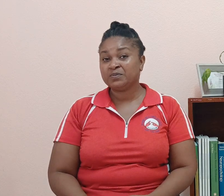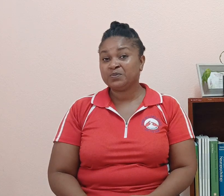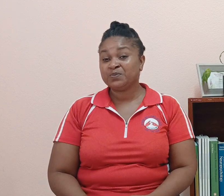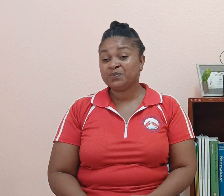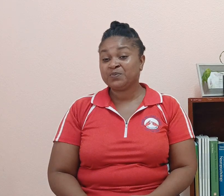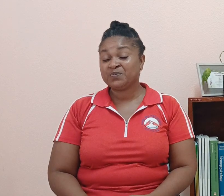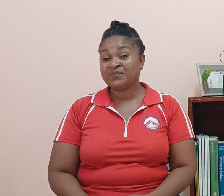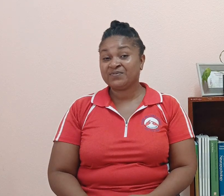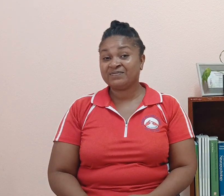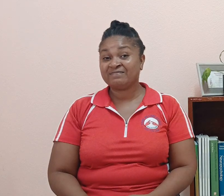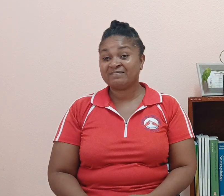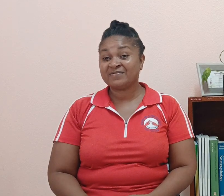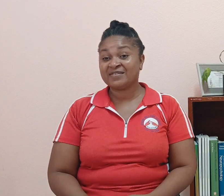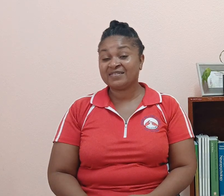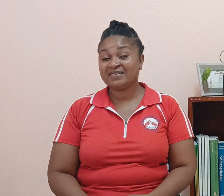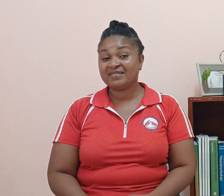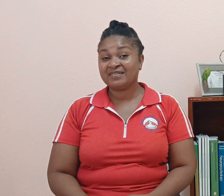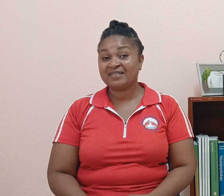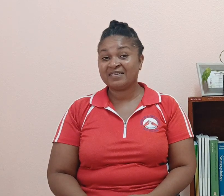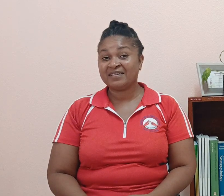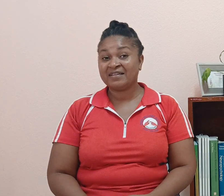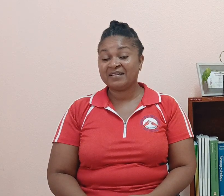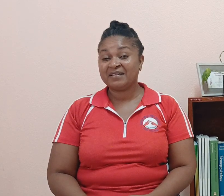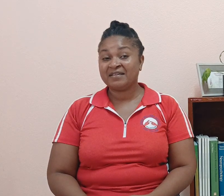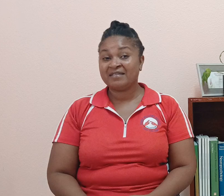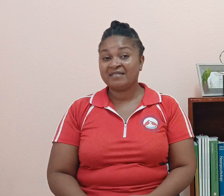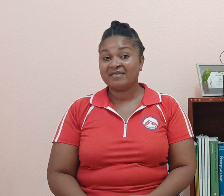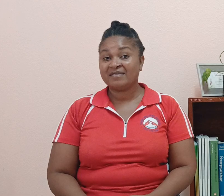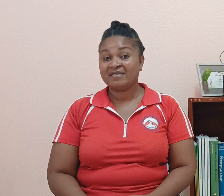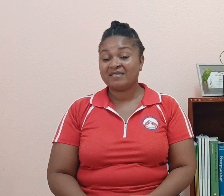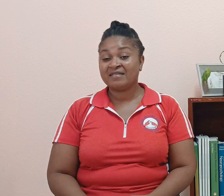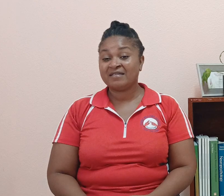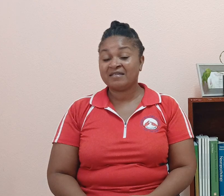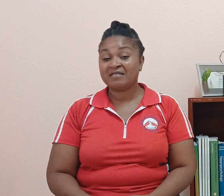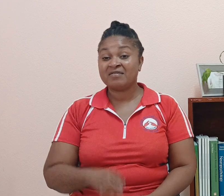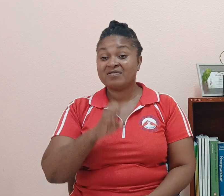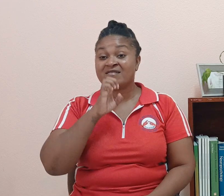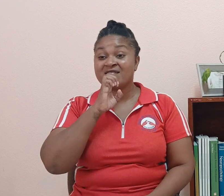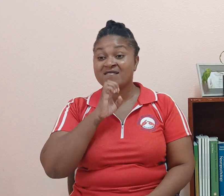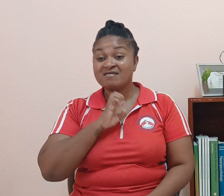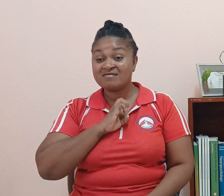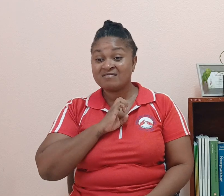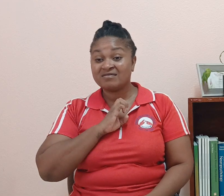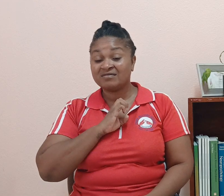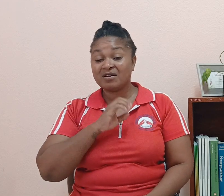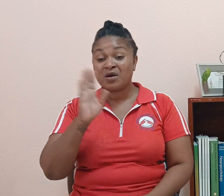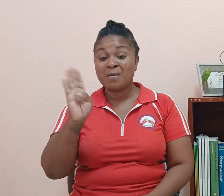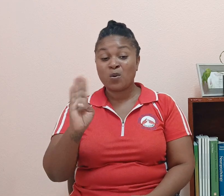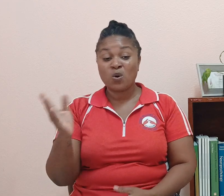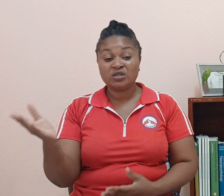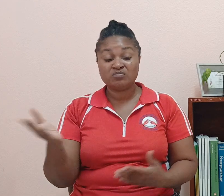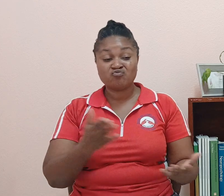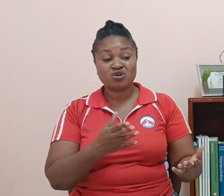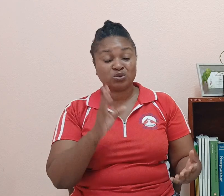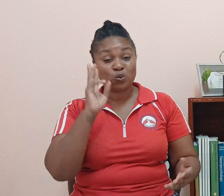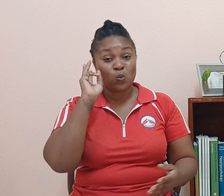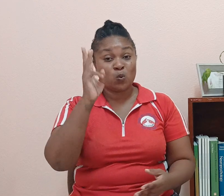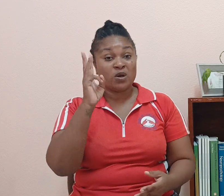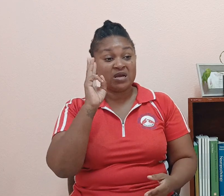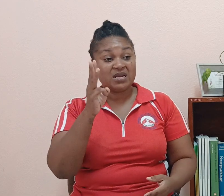The elder who Boaz invited to witness the transaction saw that